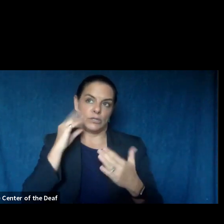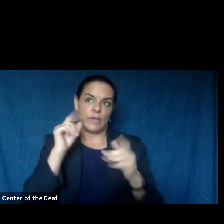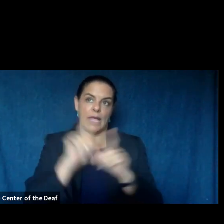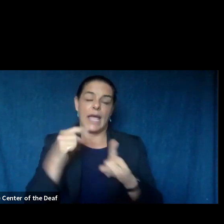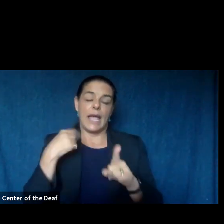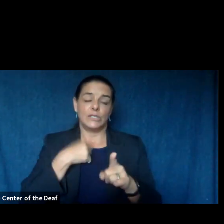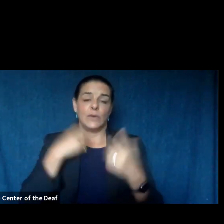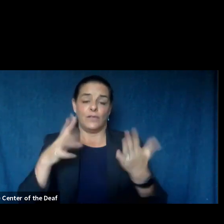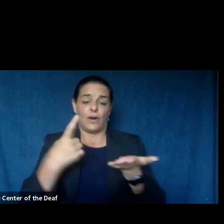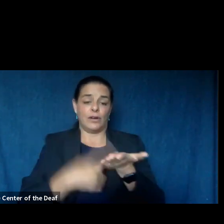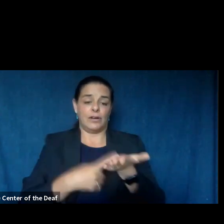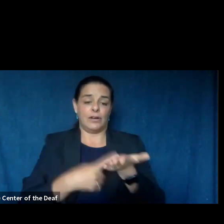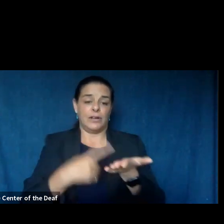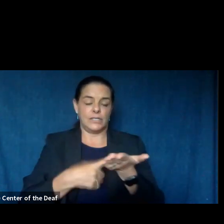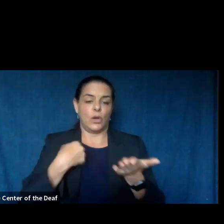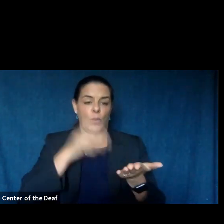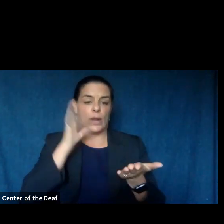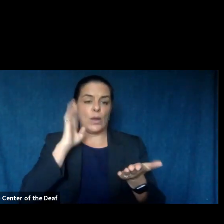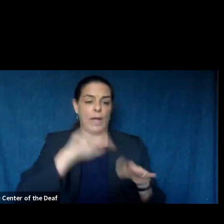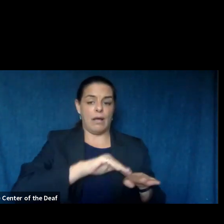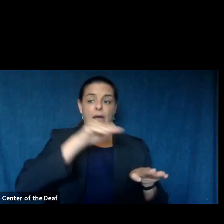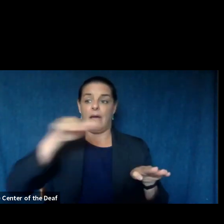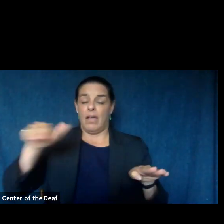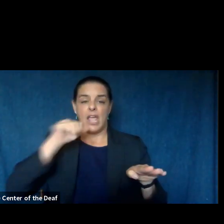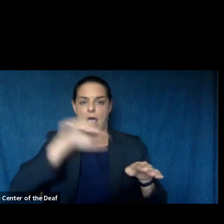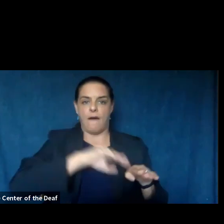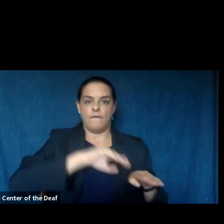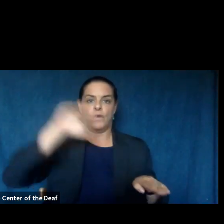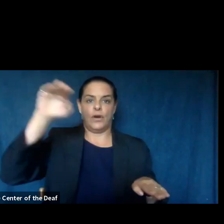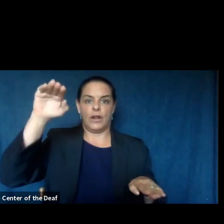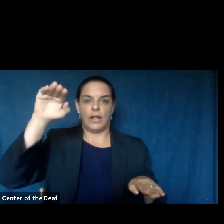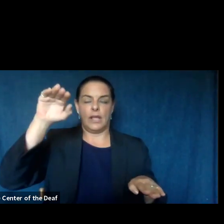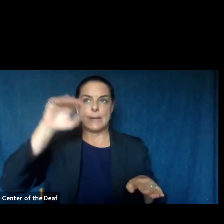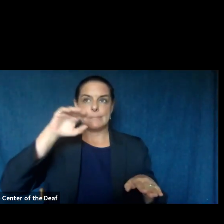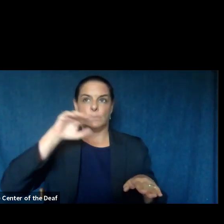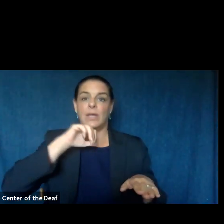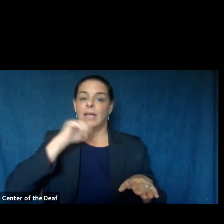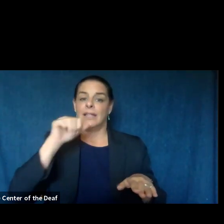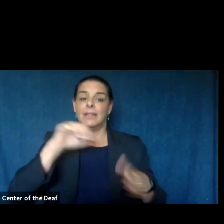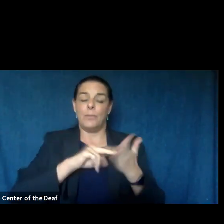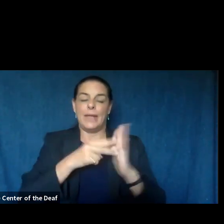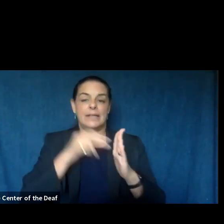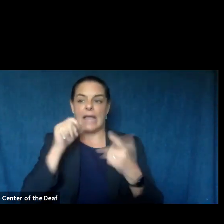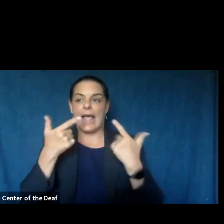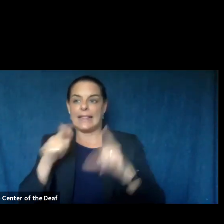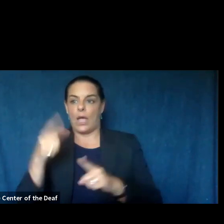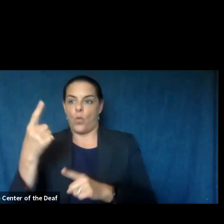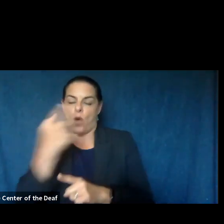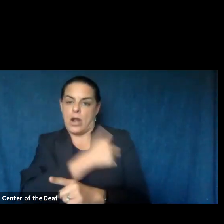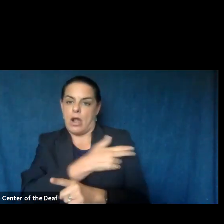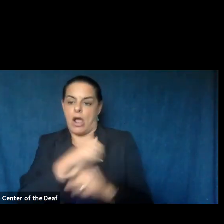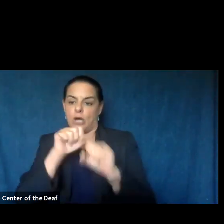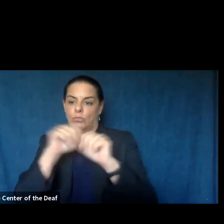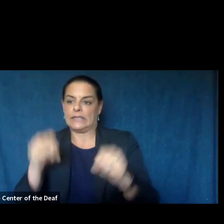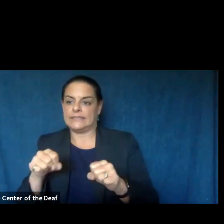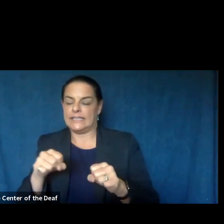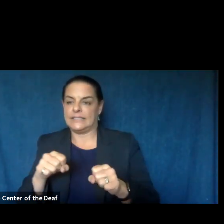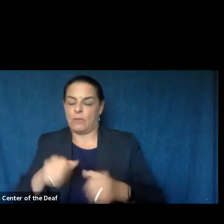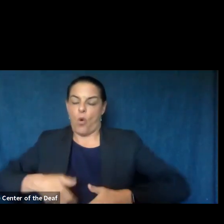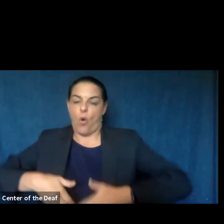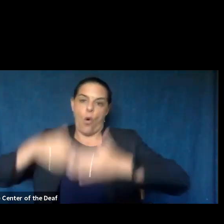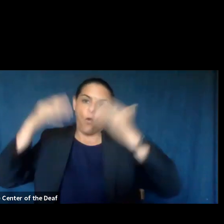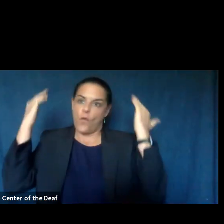going to surge horizontally and not vertically. What that means is that we're not going to allow one hospital system to get in trouble and